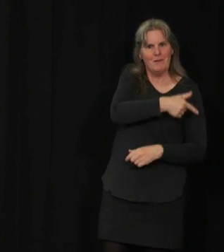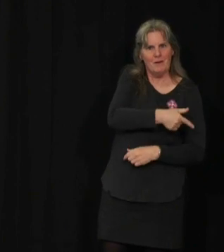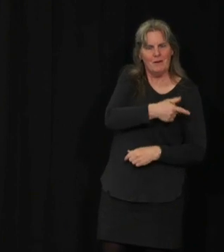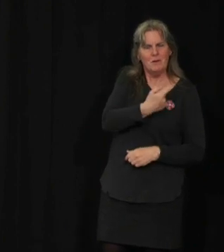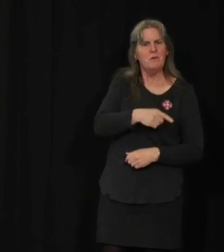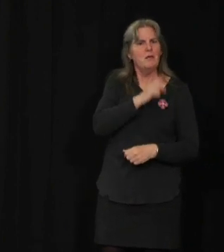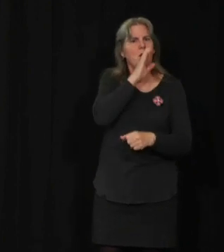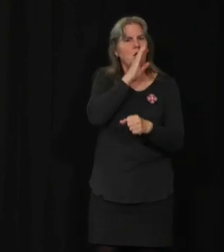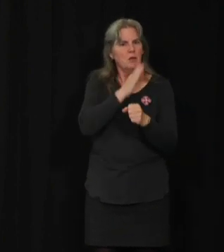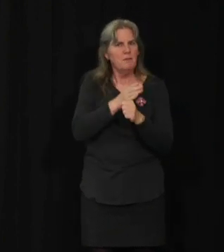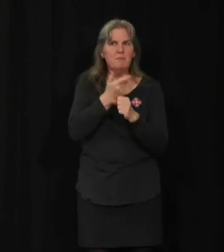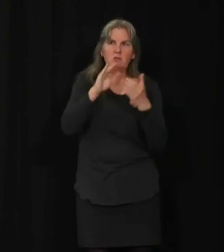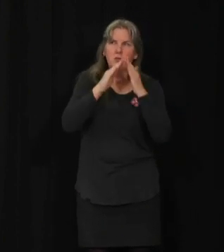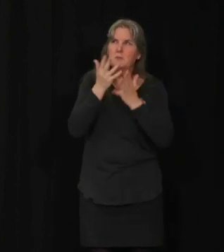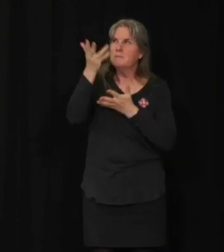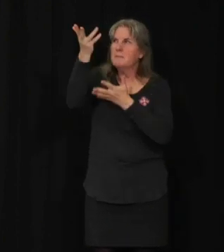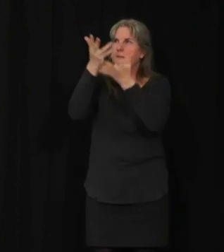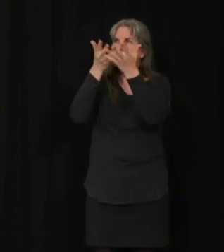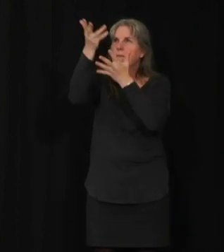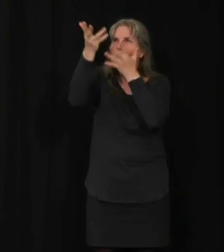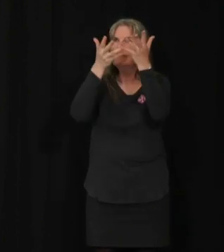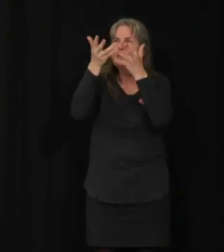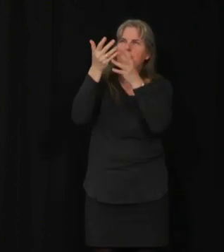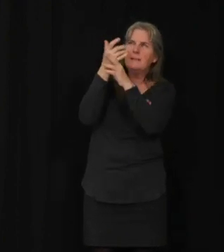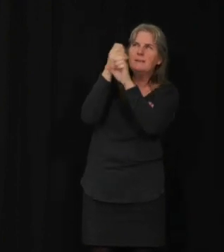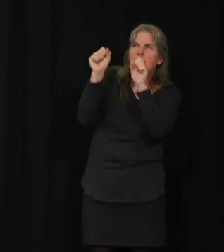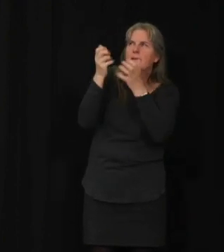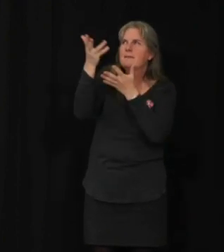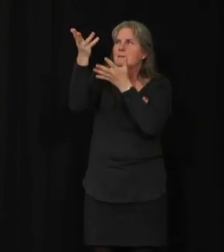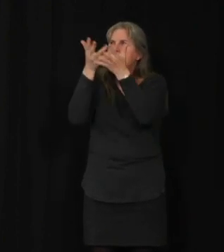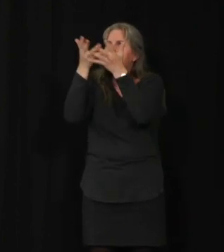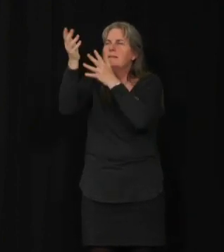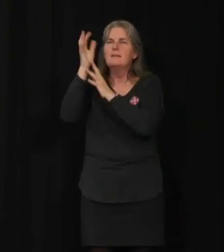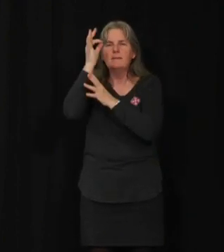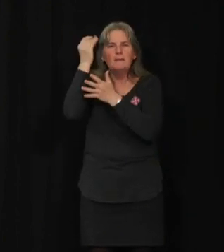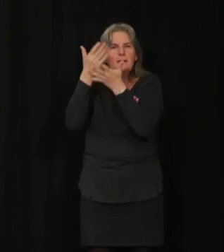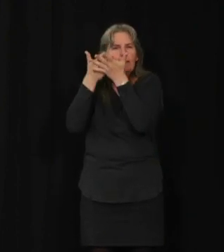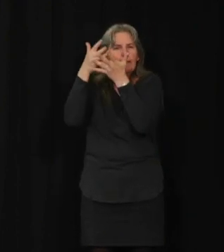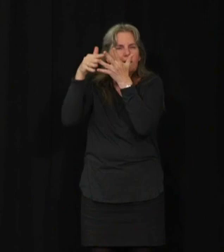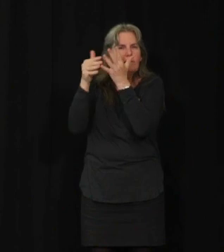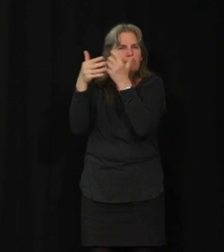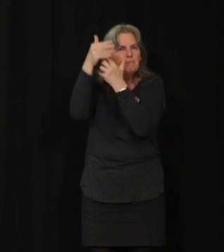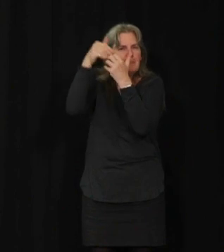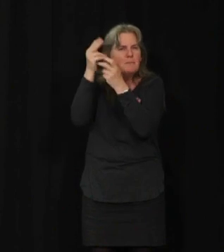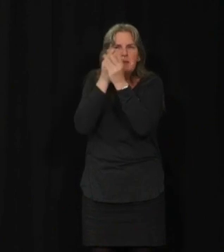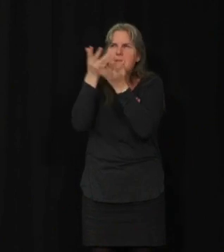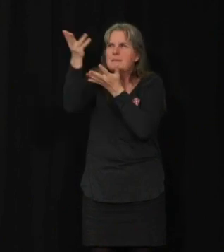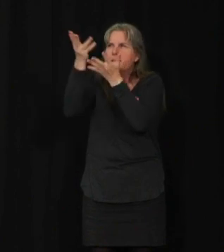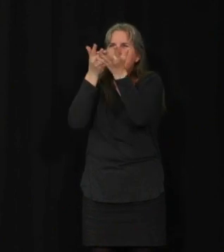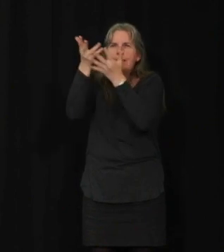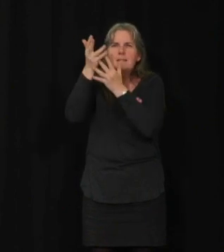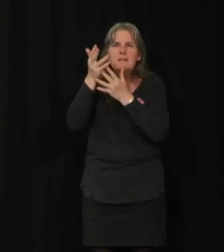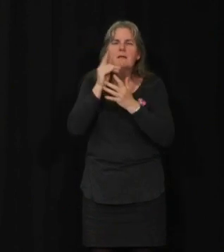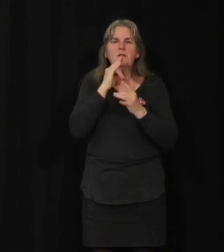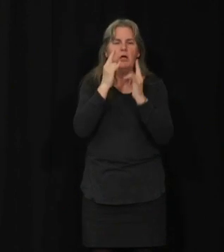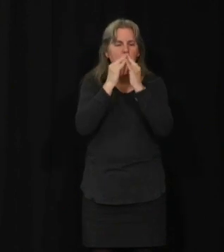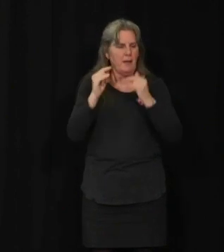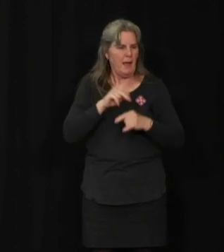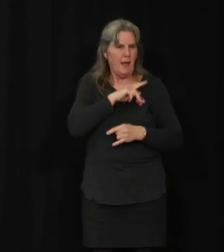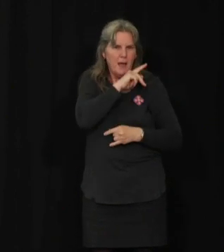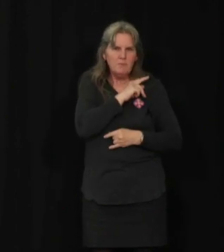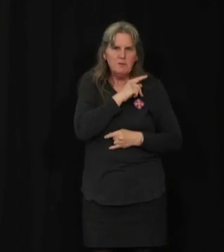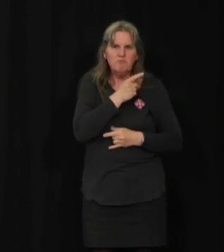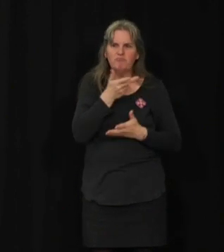the communities to make sure that we've worked with them when we talk about reopening, when we talk about campsites, when we talk about